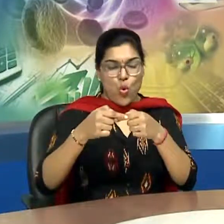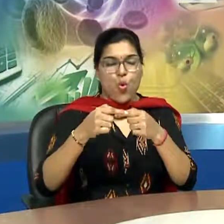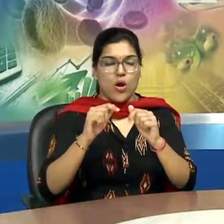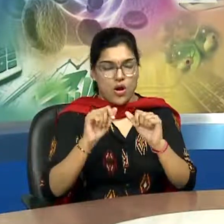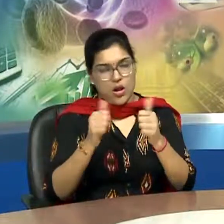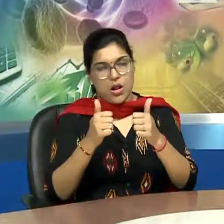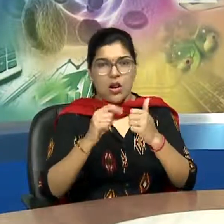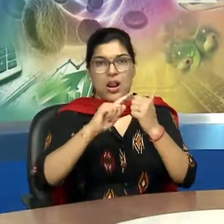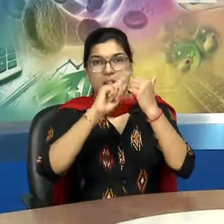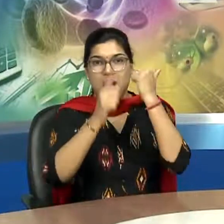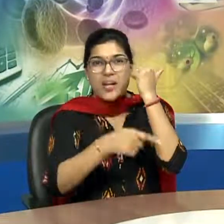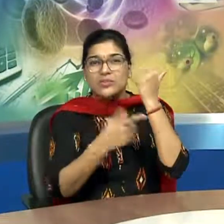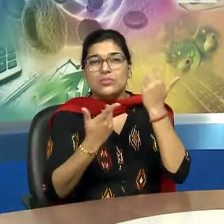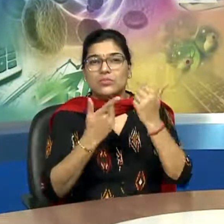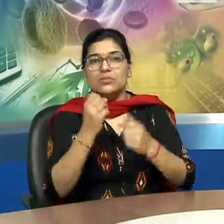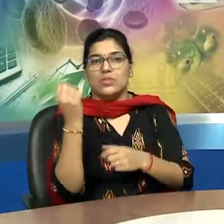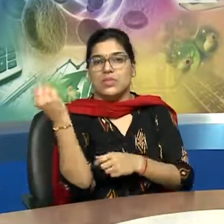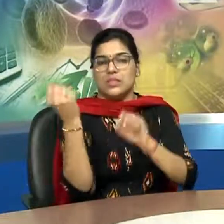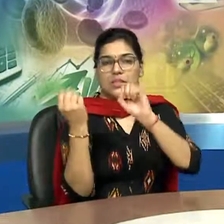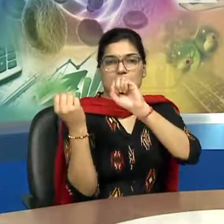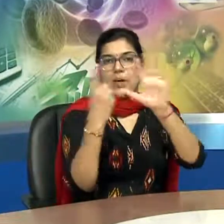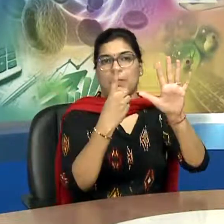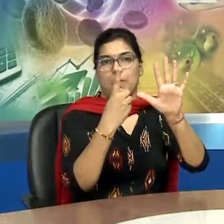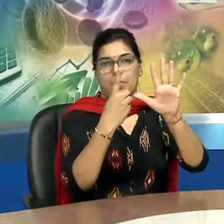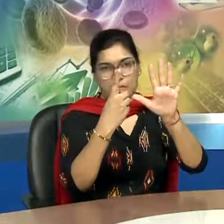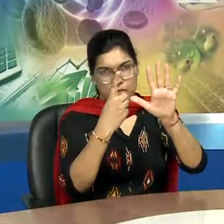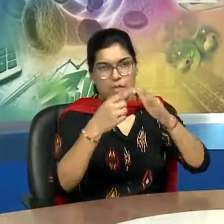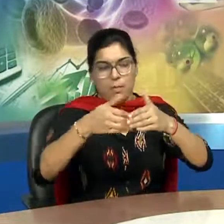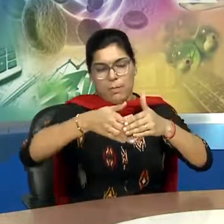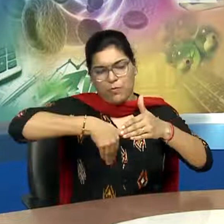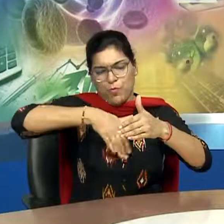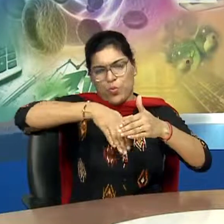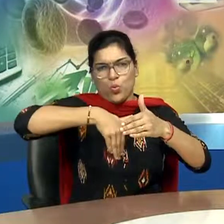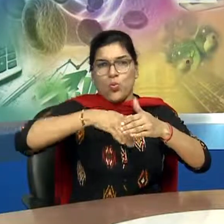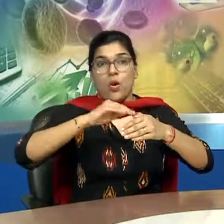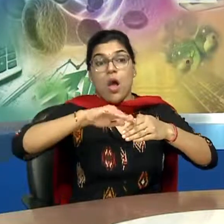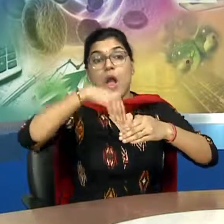treatments, and the short term method